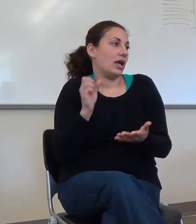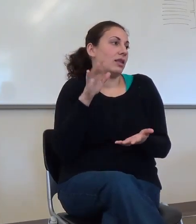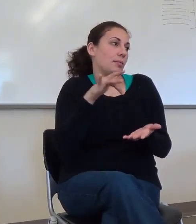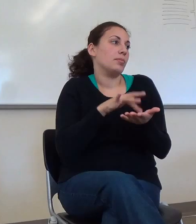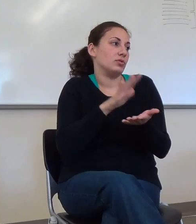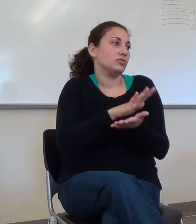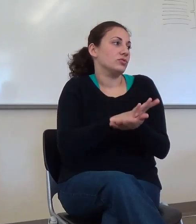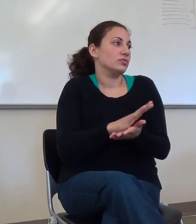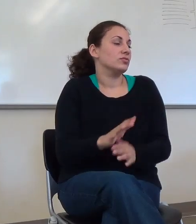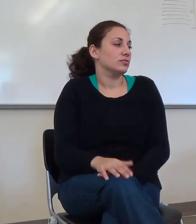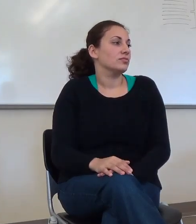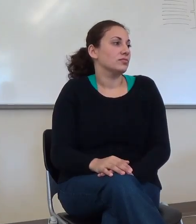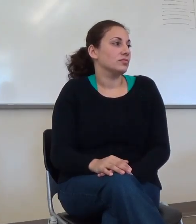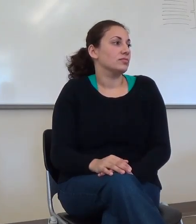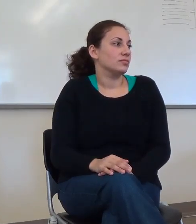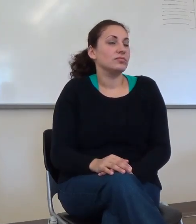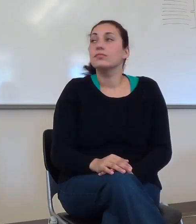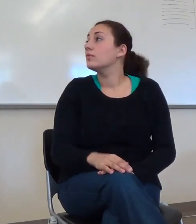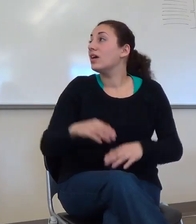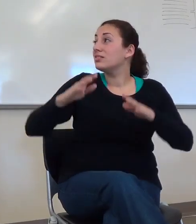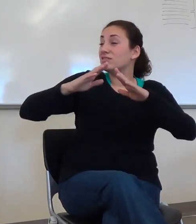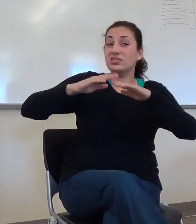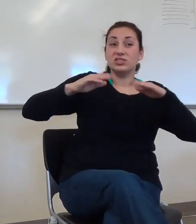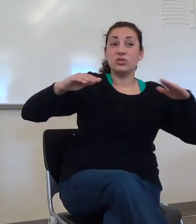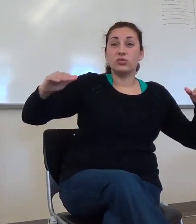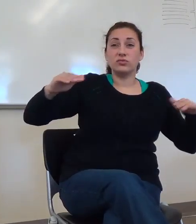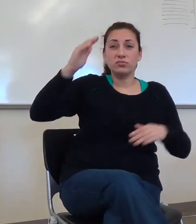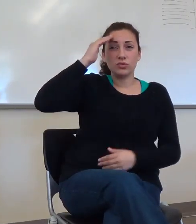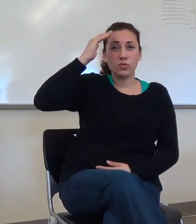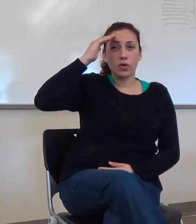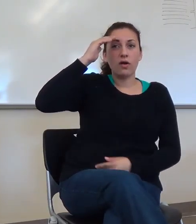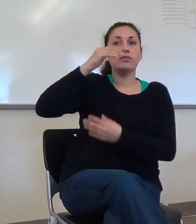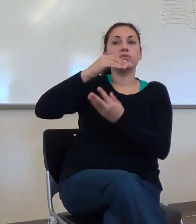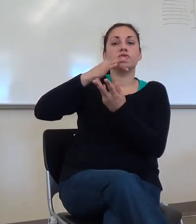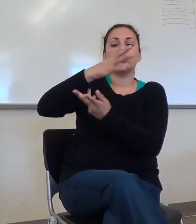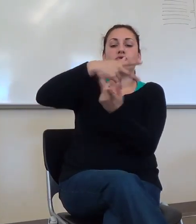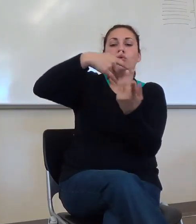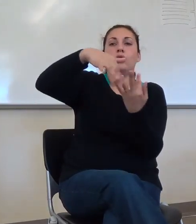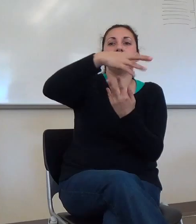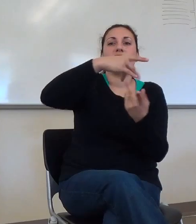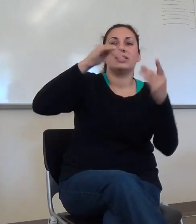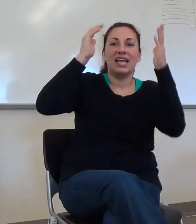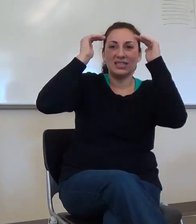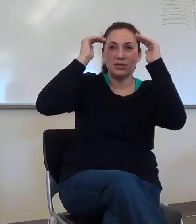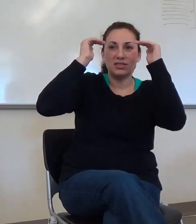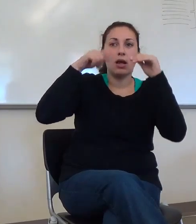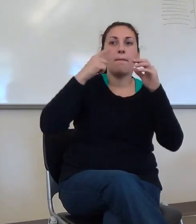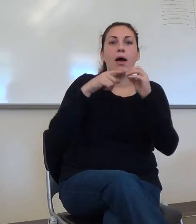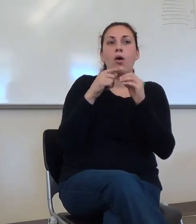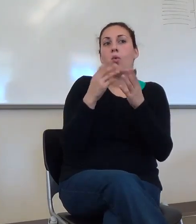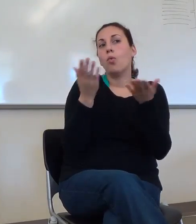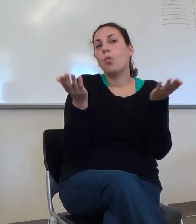This is because children become aware of social expectations about attractiveness. So they